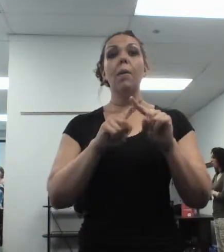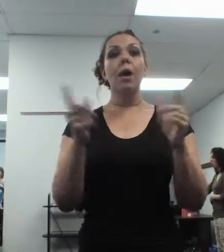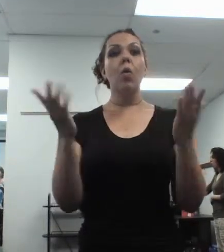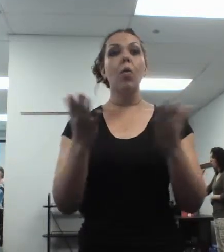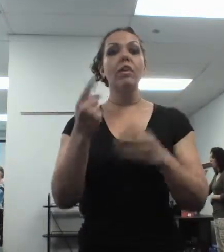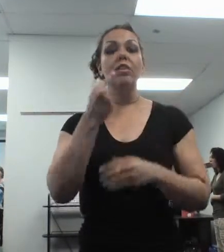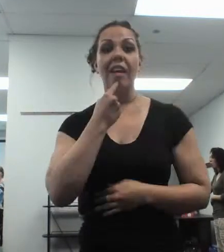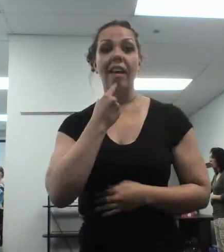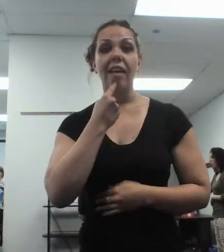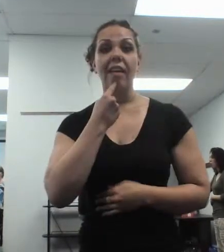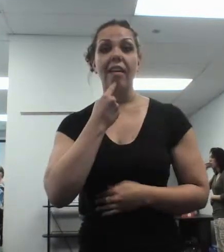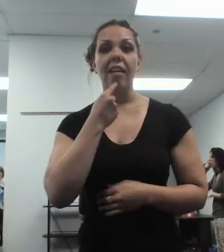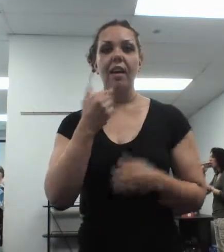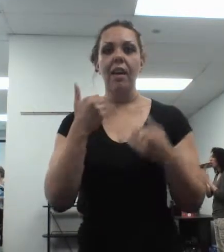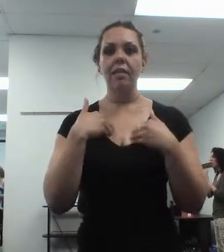a lot of affect.